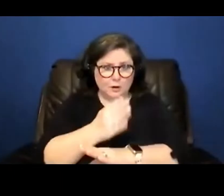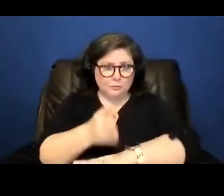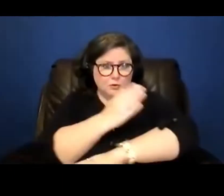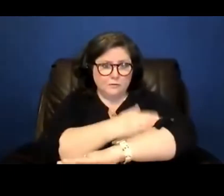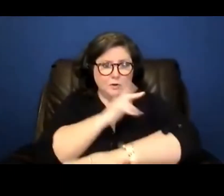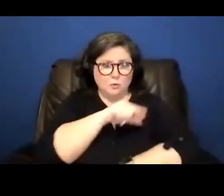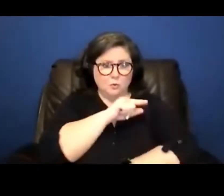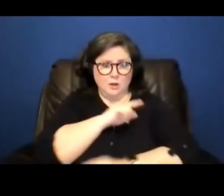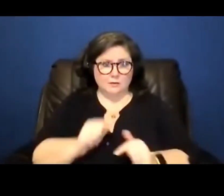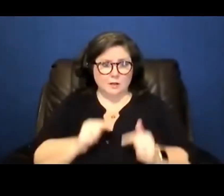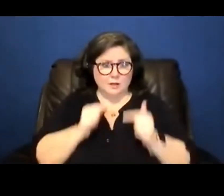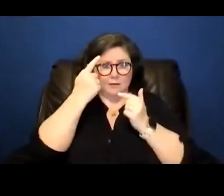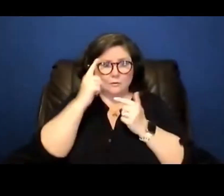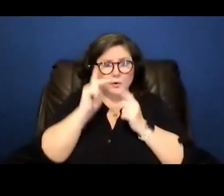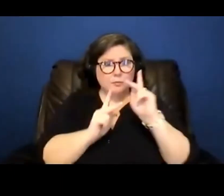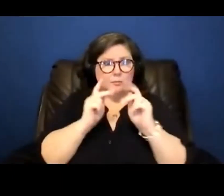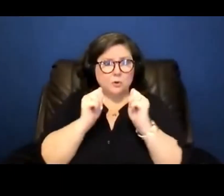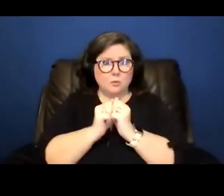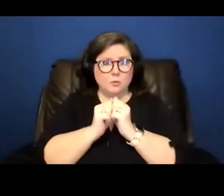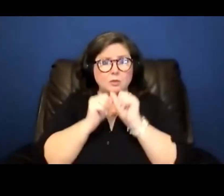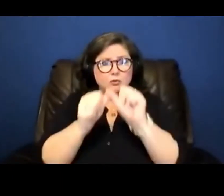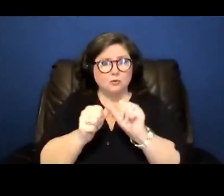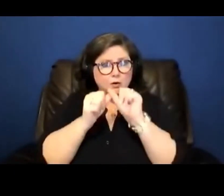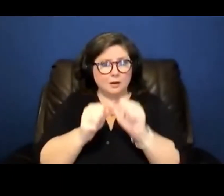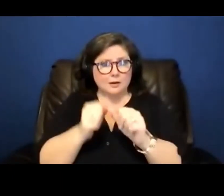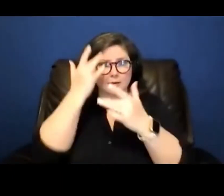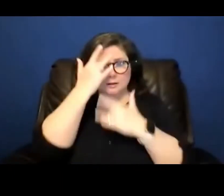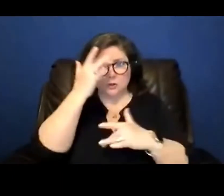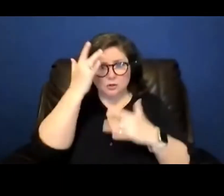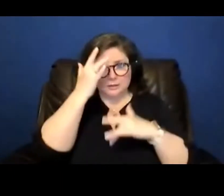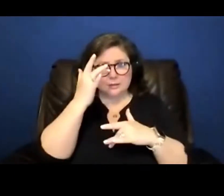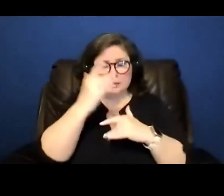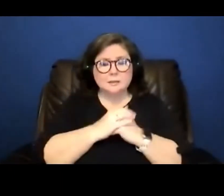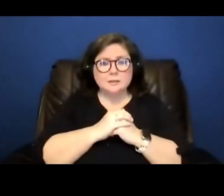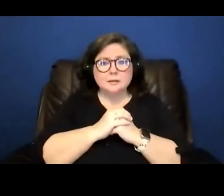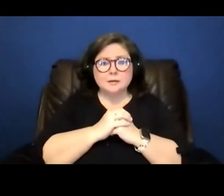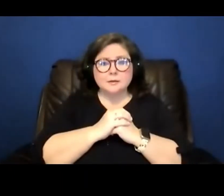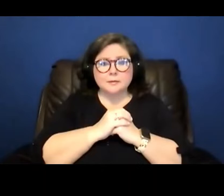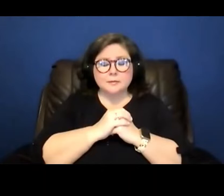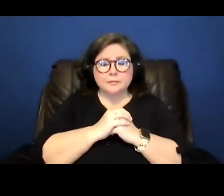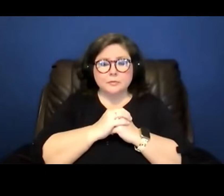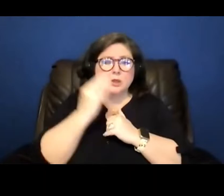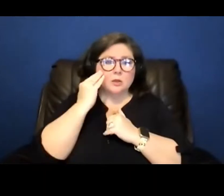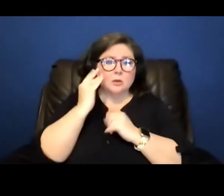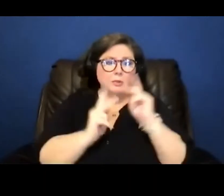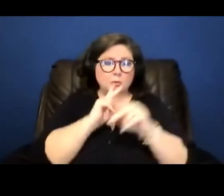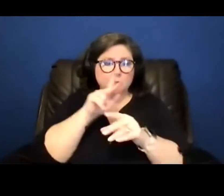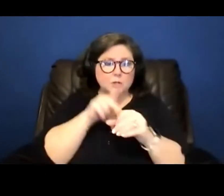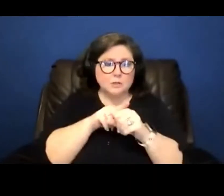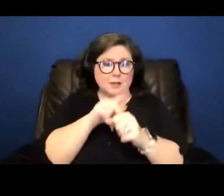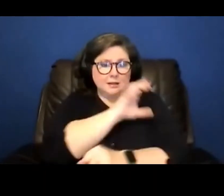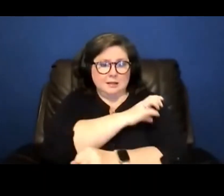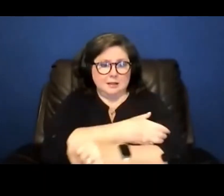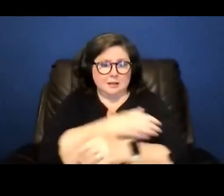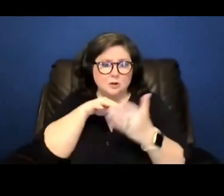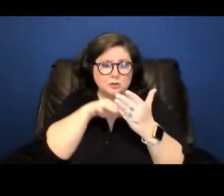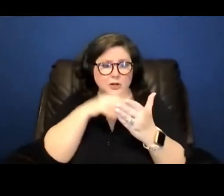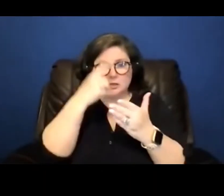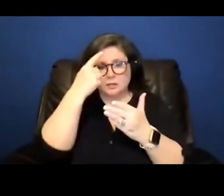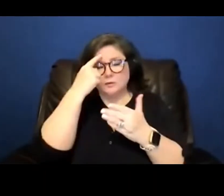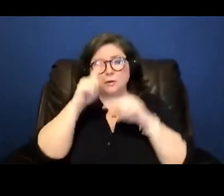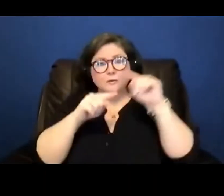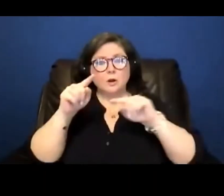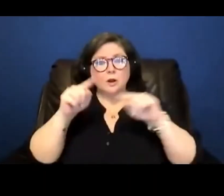of life for people with chronic illnesses. You know, people participate in clinical studies for a variety